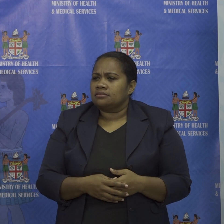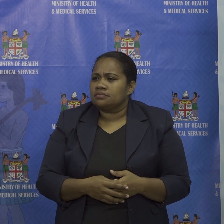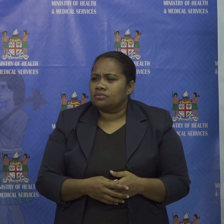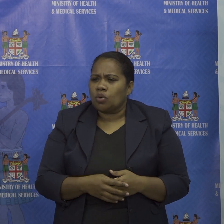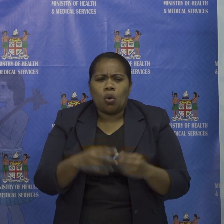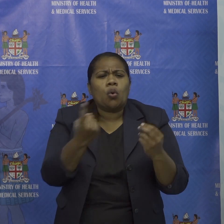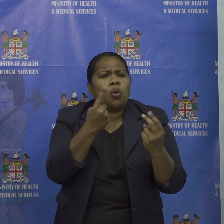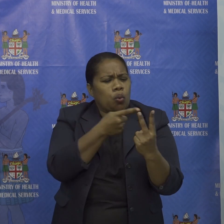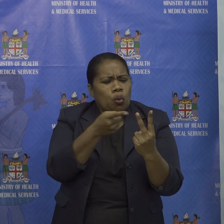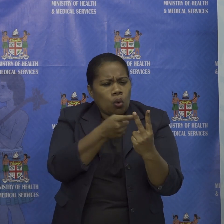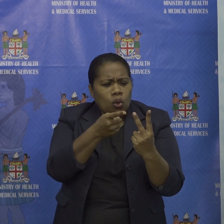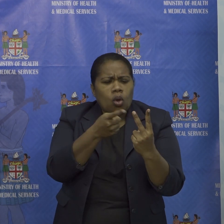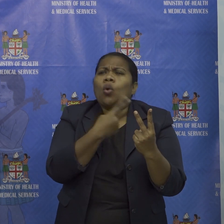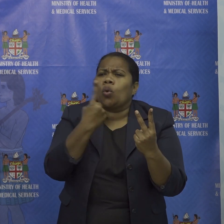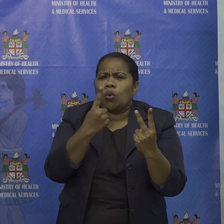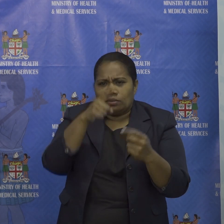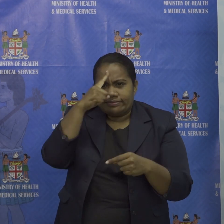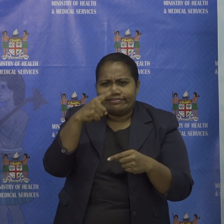medical treatment?